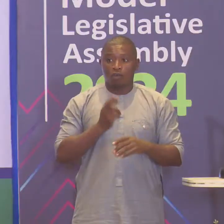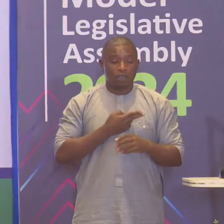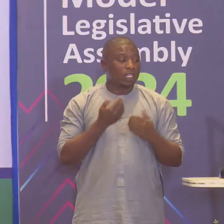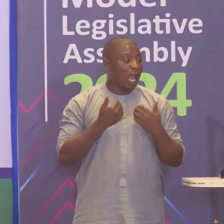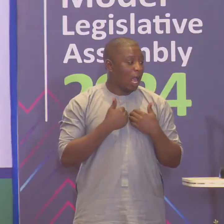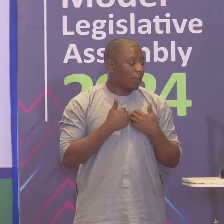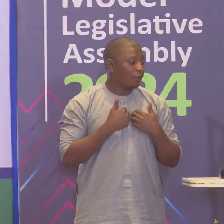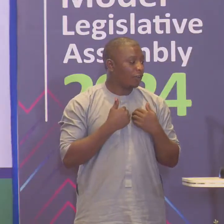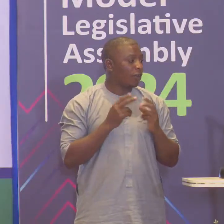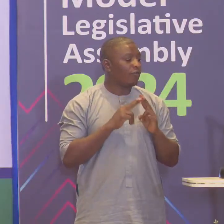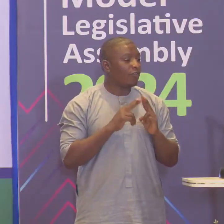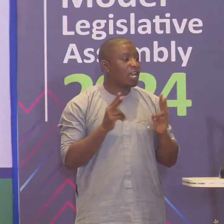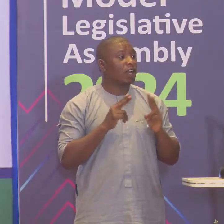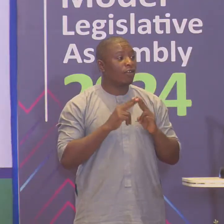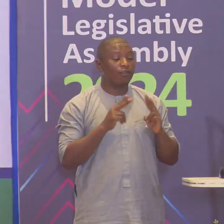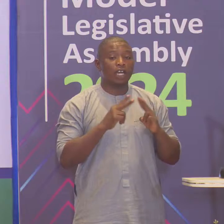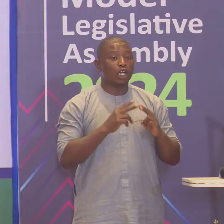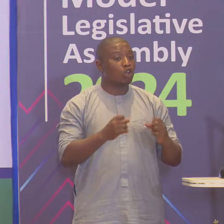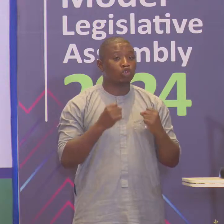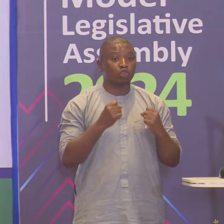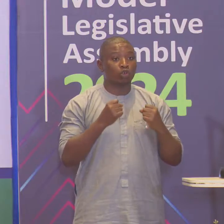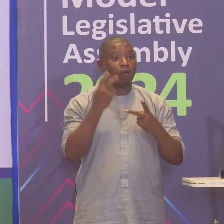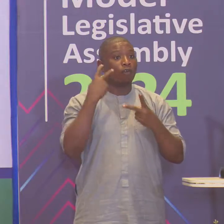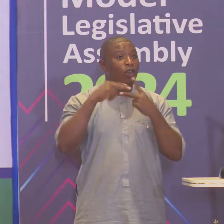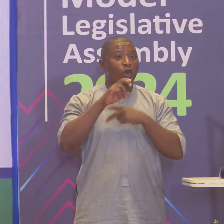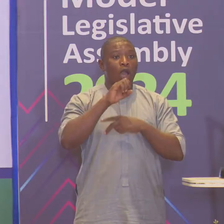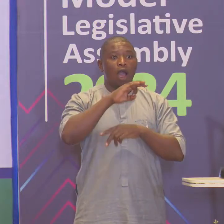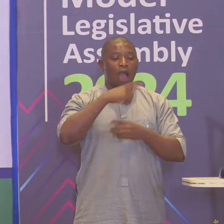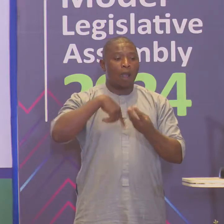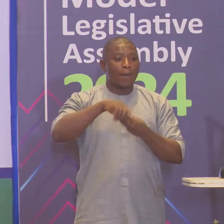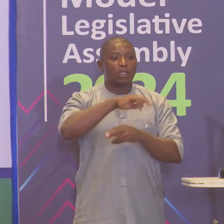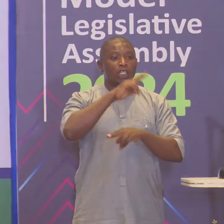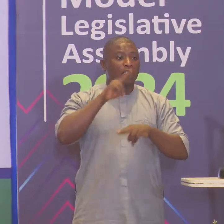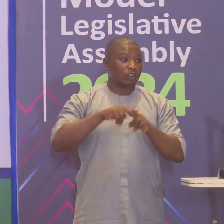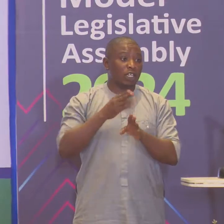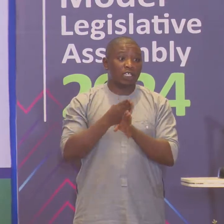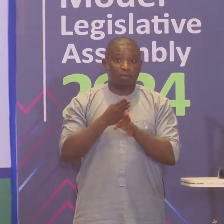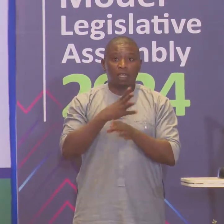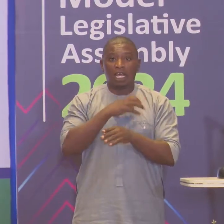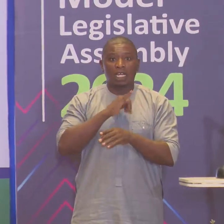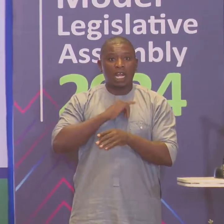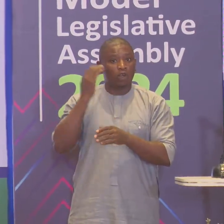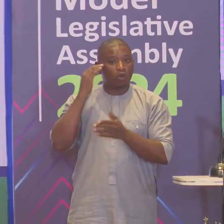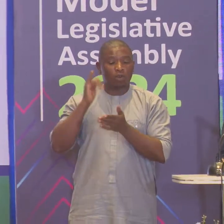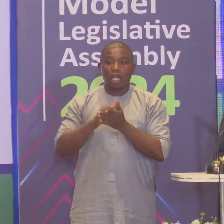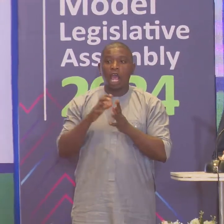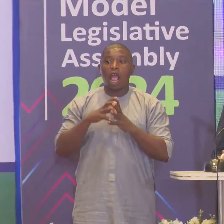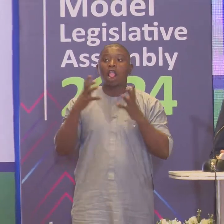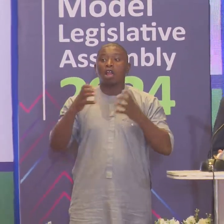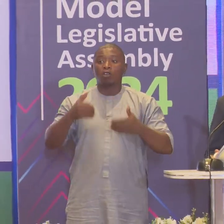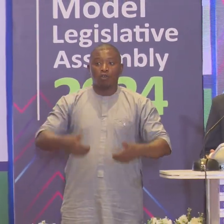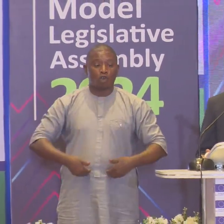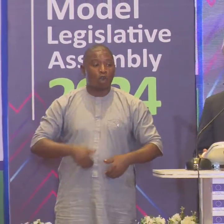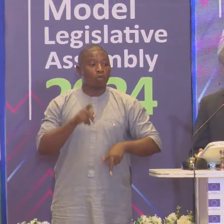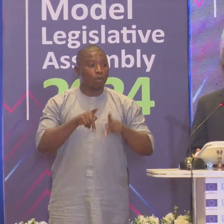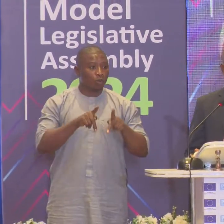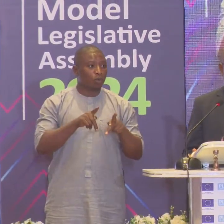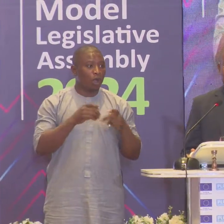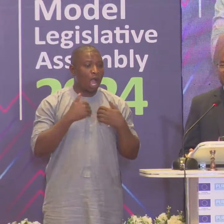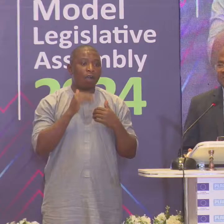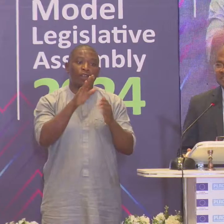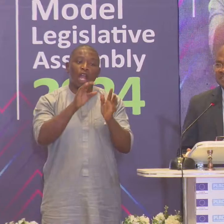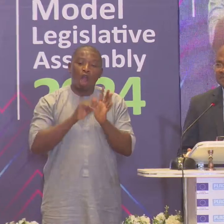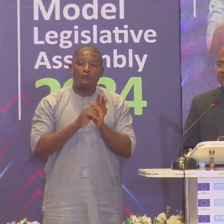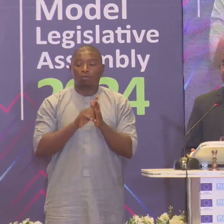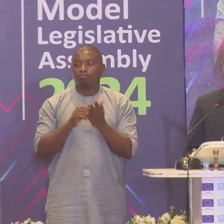very, very strong views about the National Assembly, and I know that a lot of young people have their criticism of the